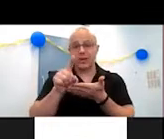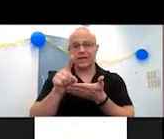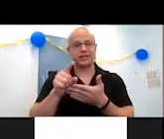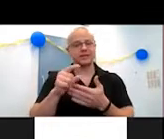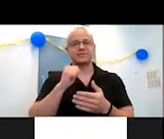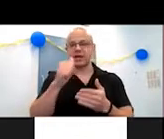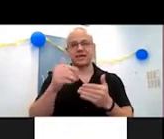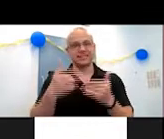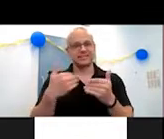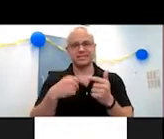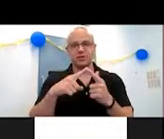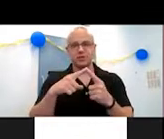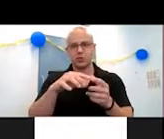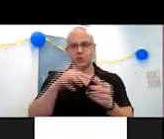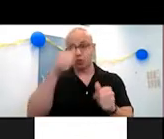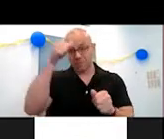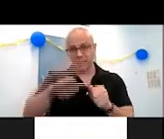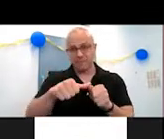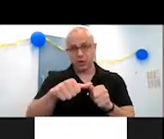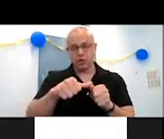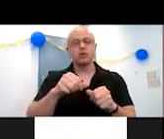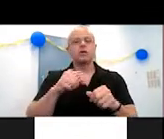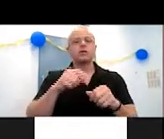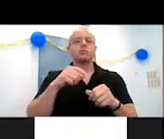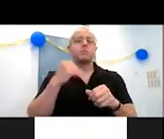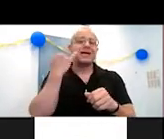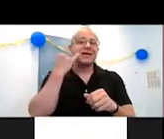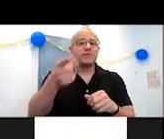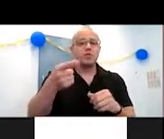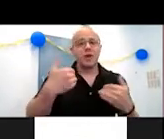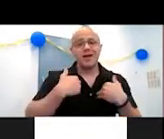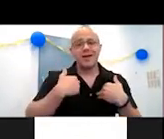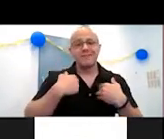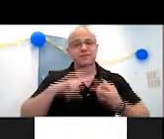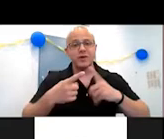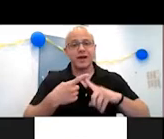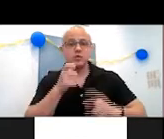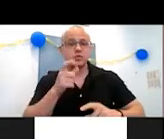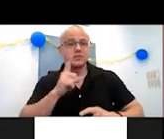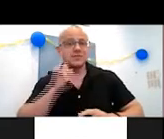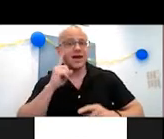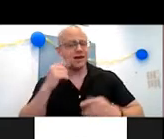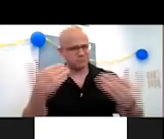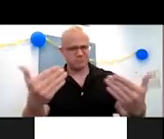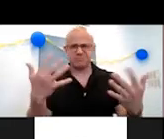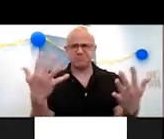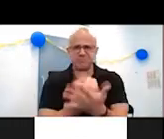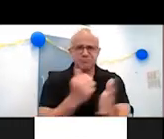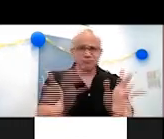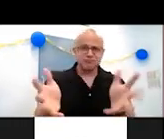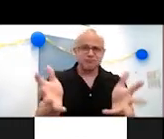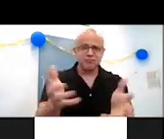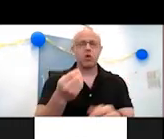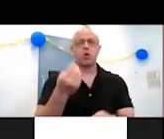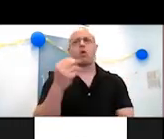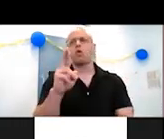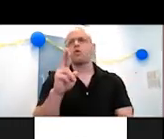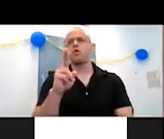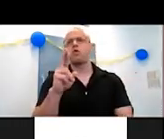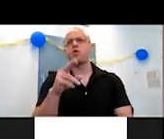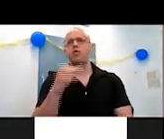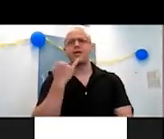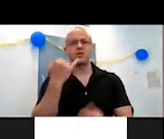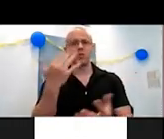I know this class is only once a week. It's not easy to remember what you've been taught, what I've shown